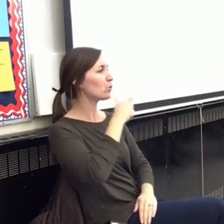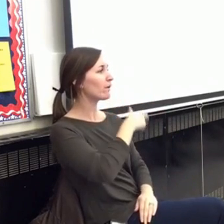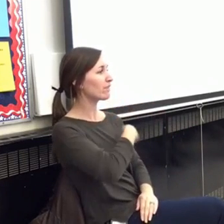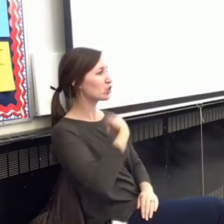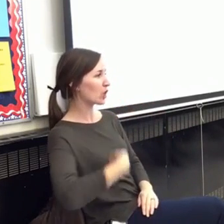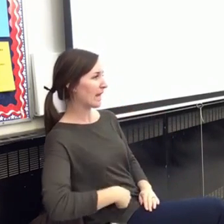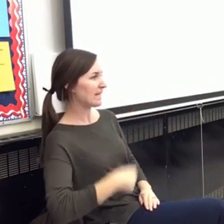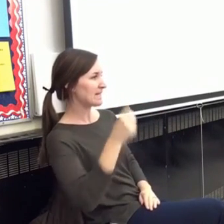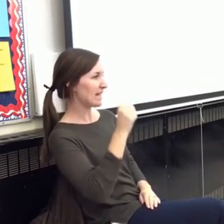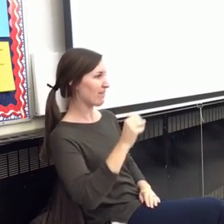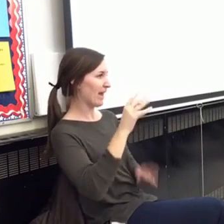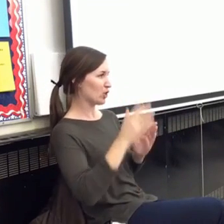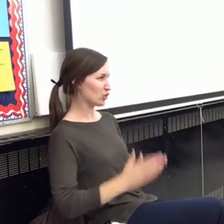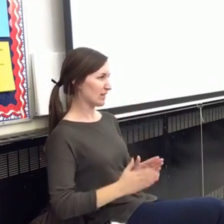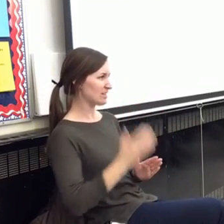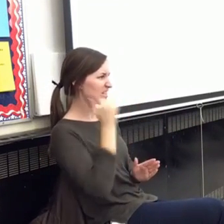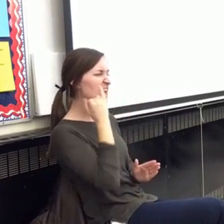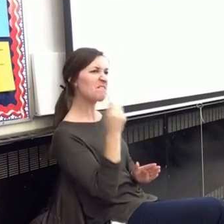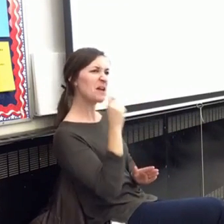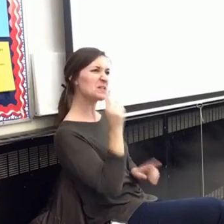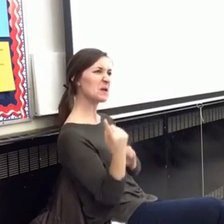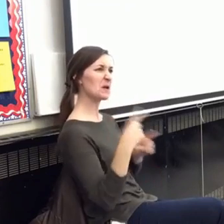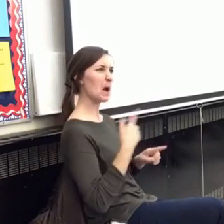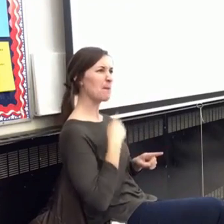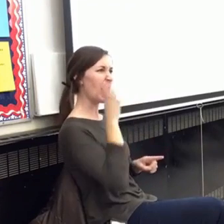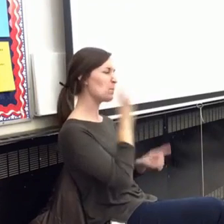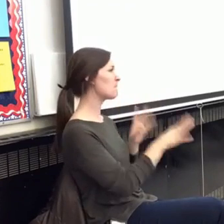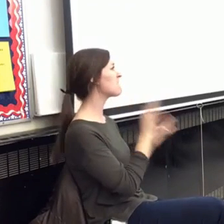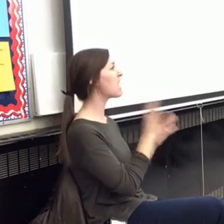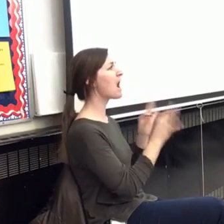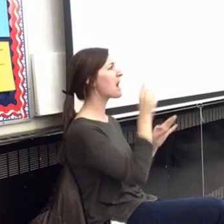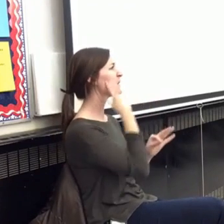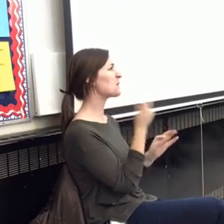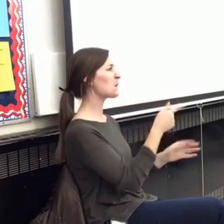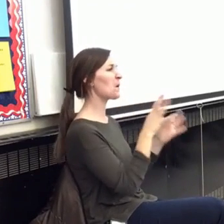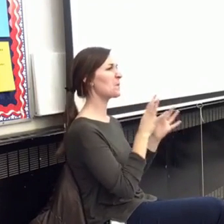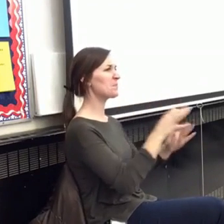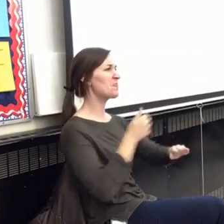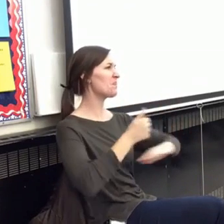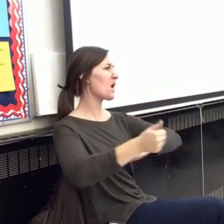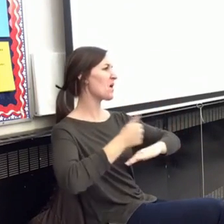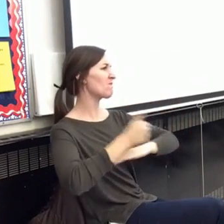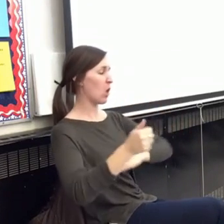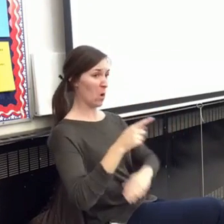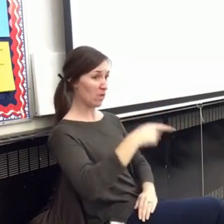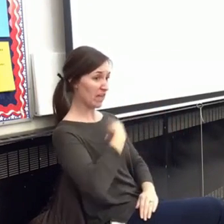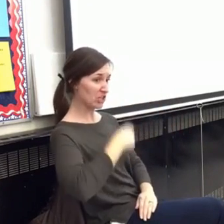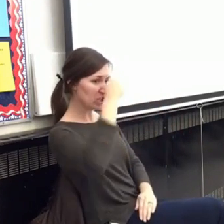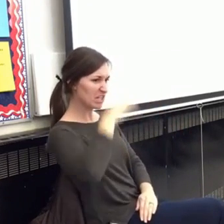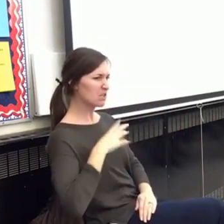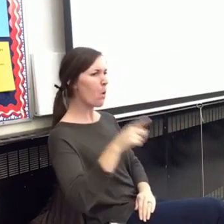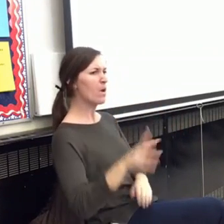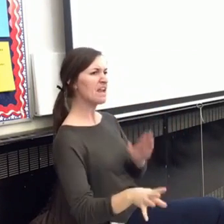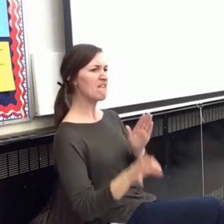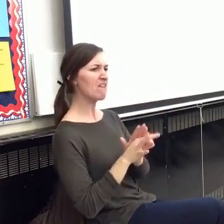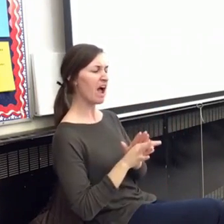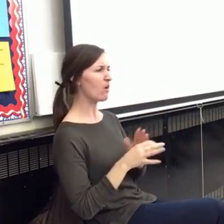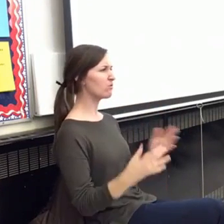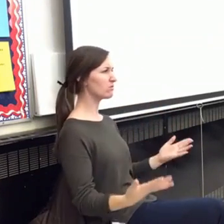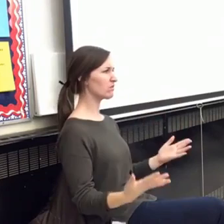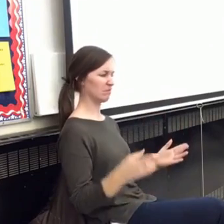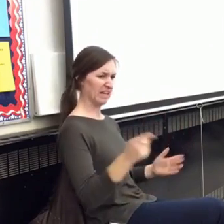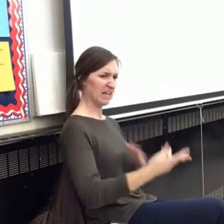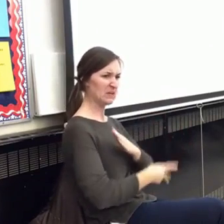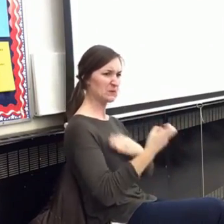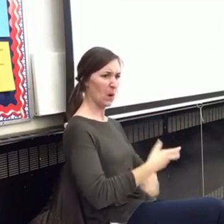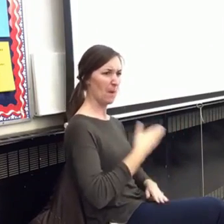Asians. If these Chinese didn't come in, I'd be finding gold. And oh, that Chinese man, he found gold. Well, that's because he took mine.